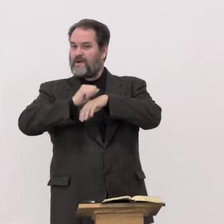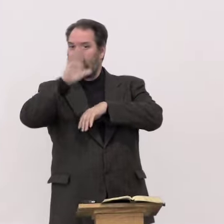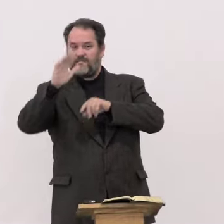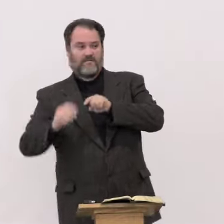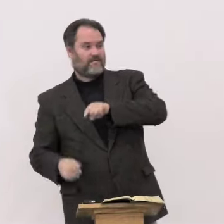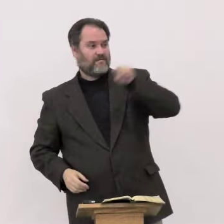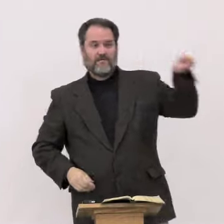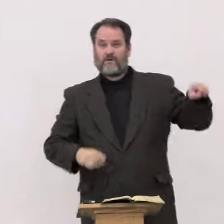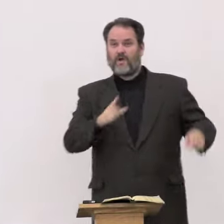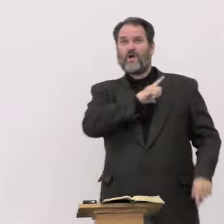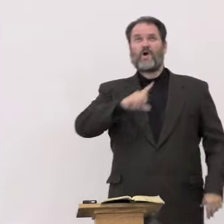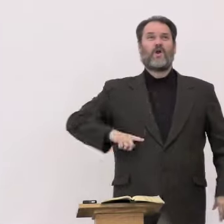You call me Lord.